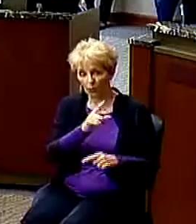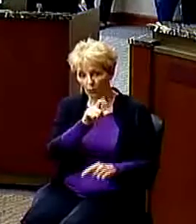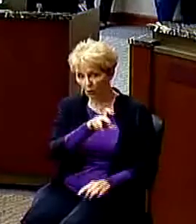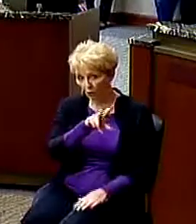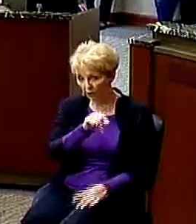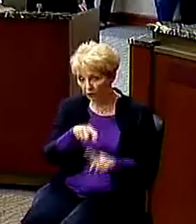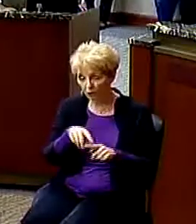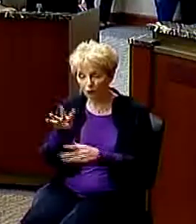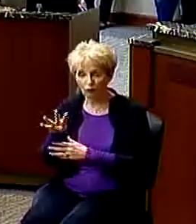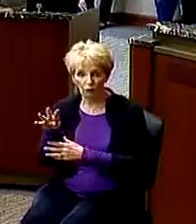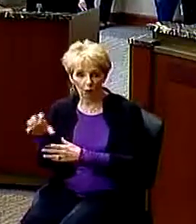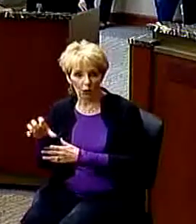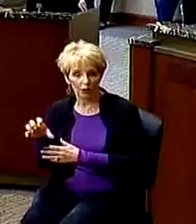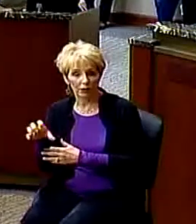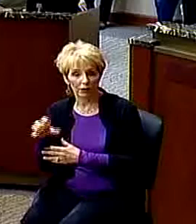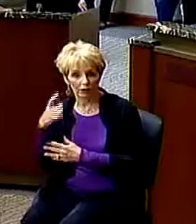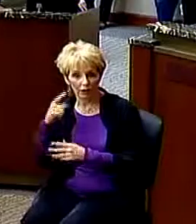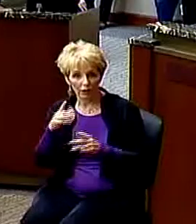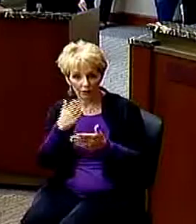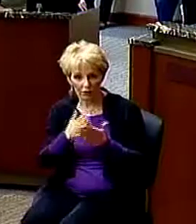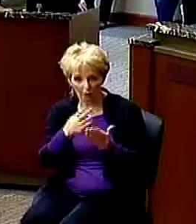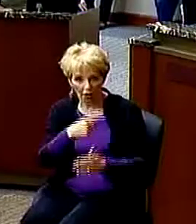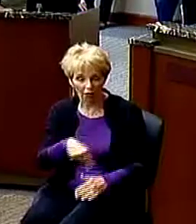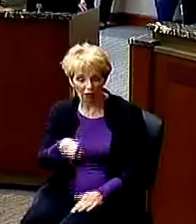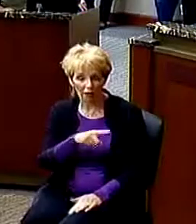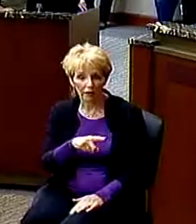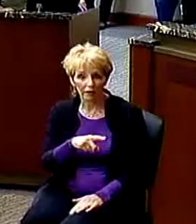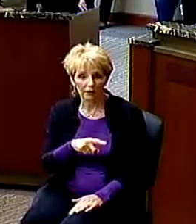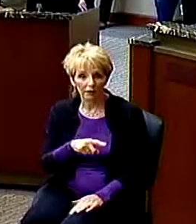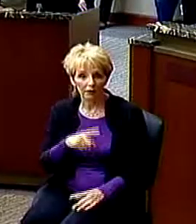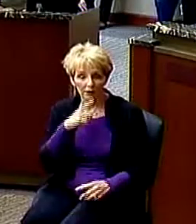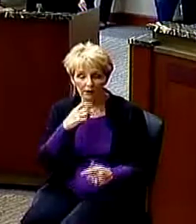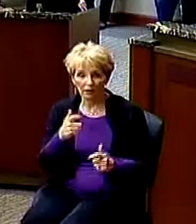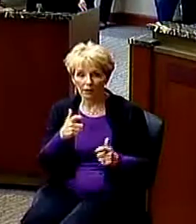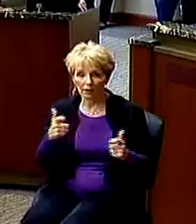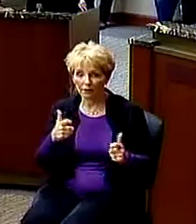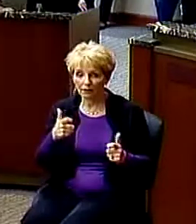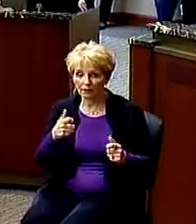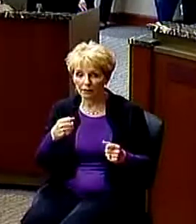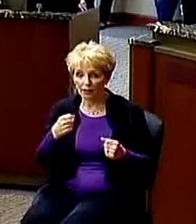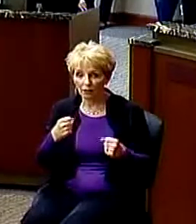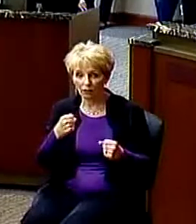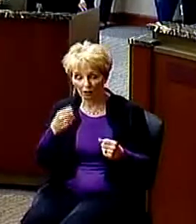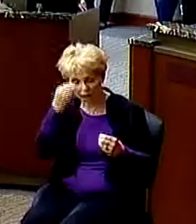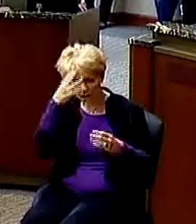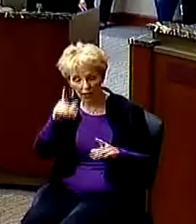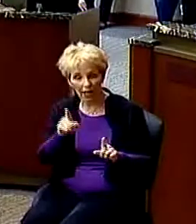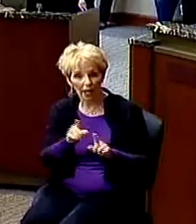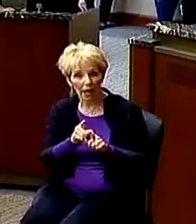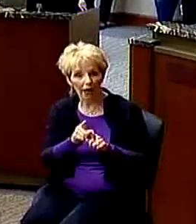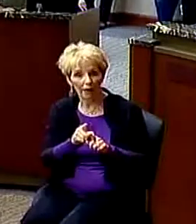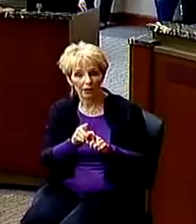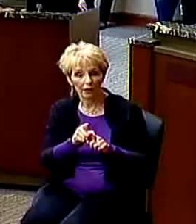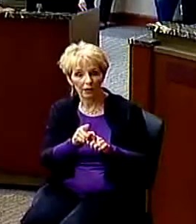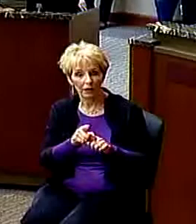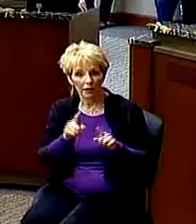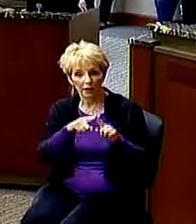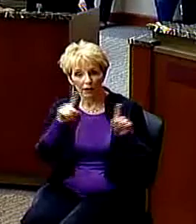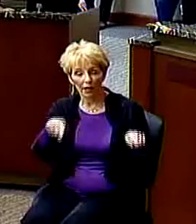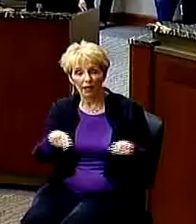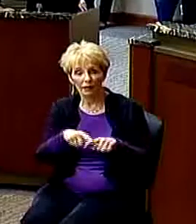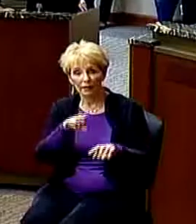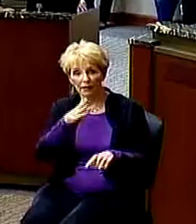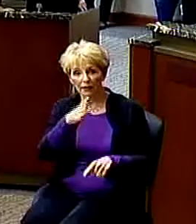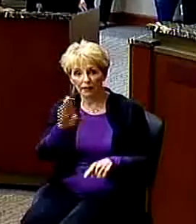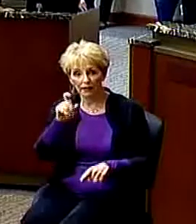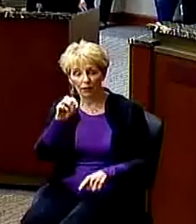to 400 for some of them is a strong message that is like putting a sign on exit